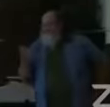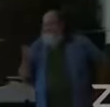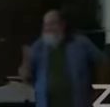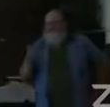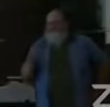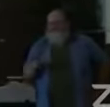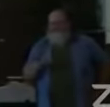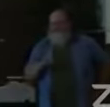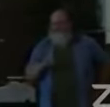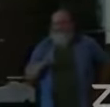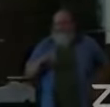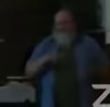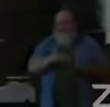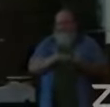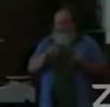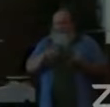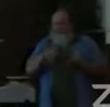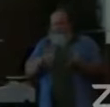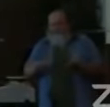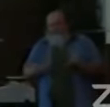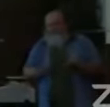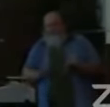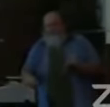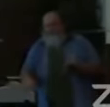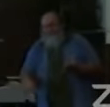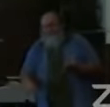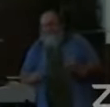good. So far, so good.